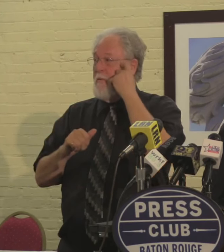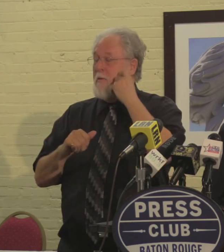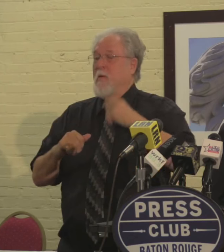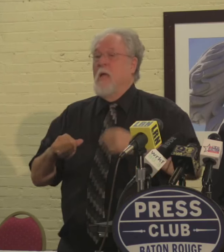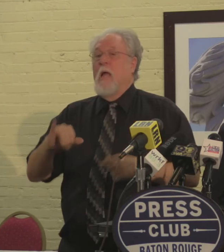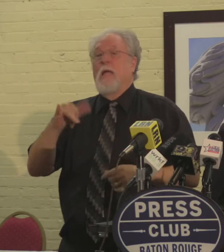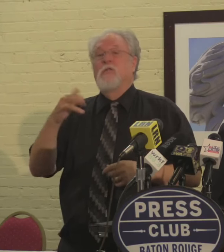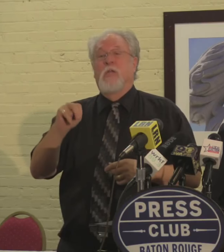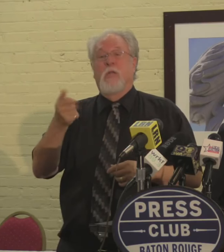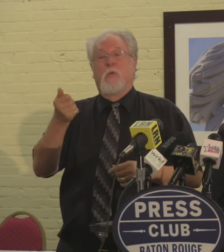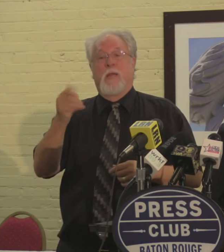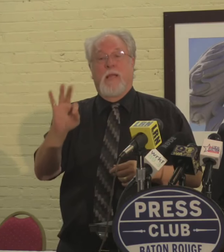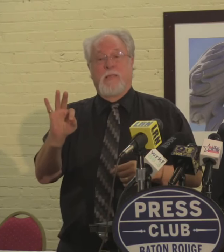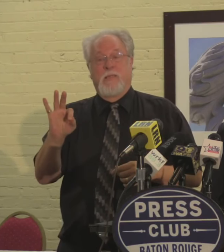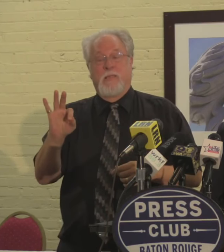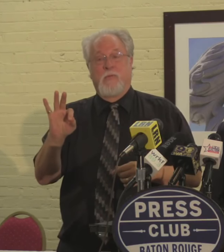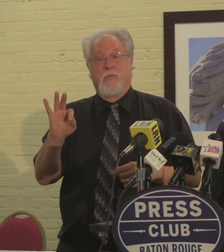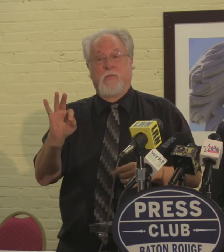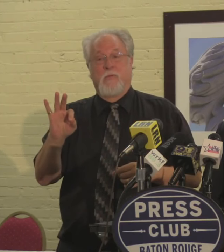On January the 19th,